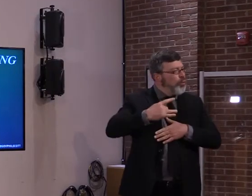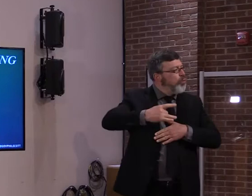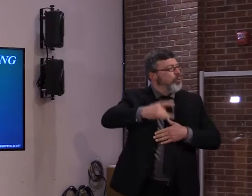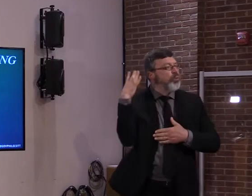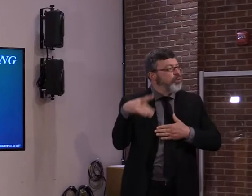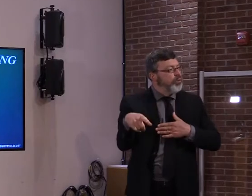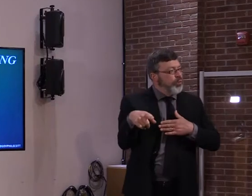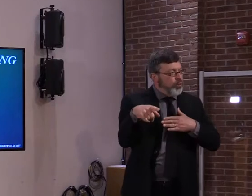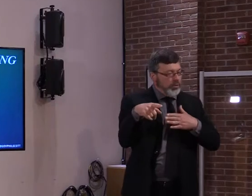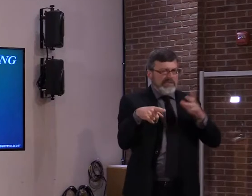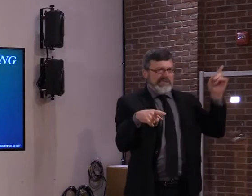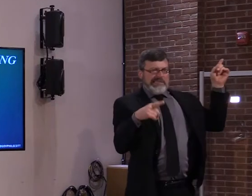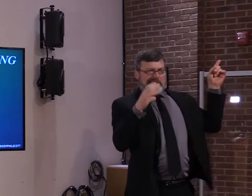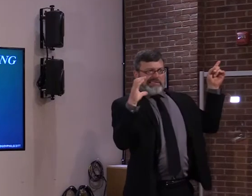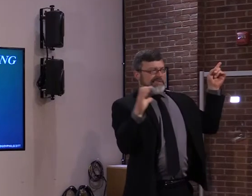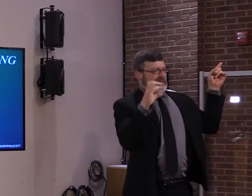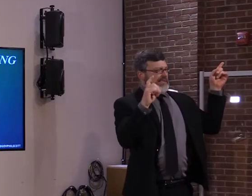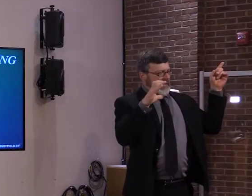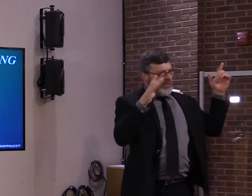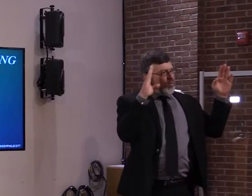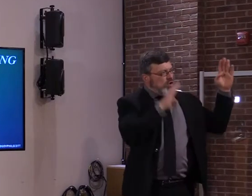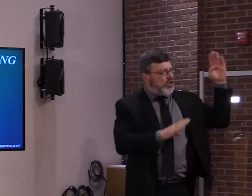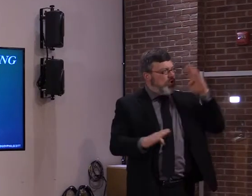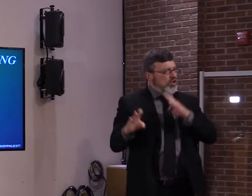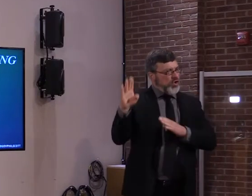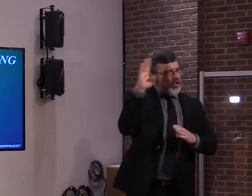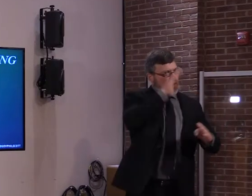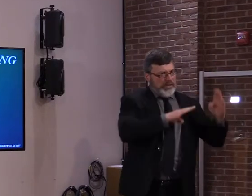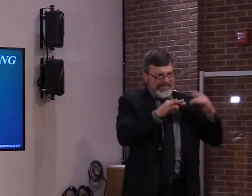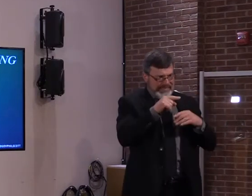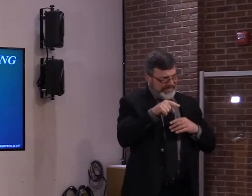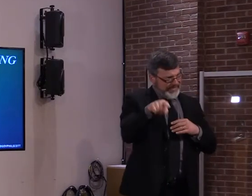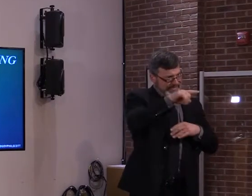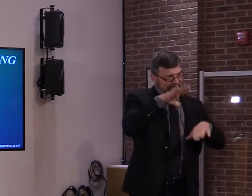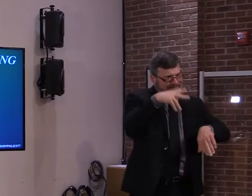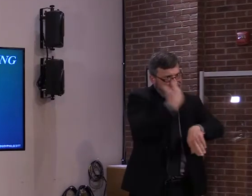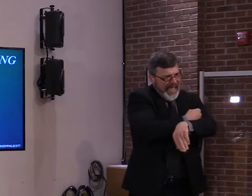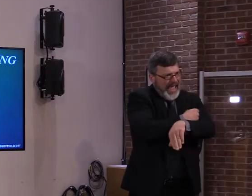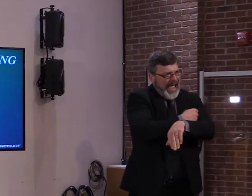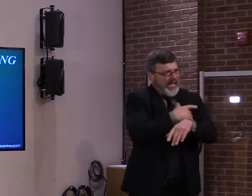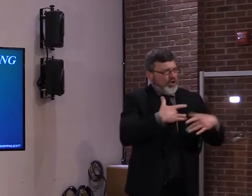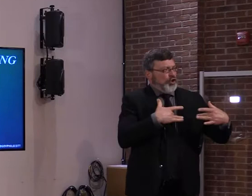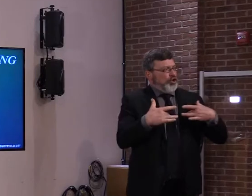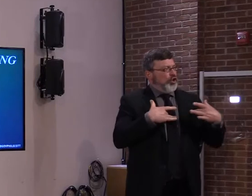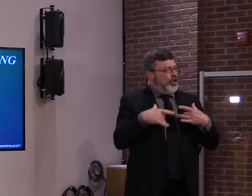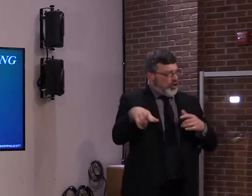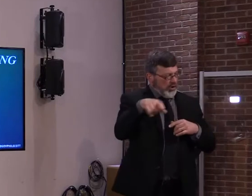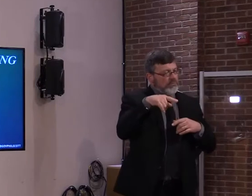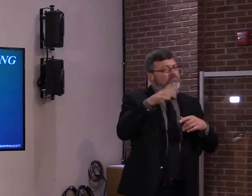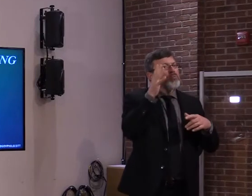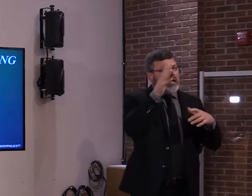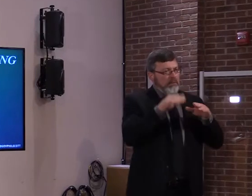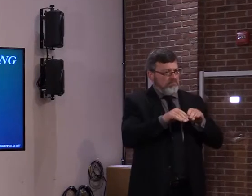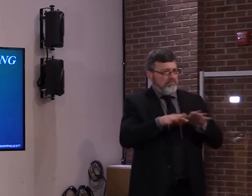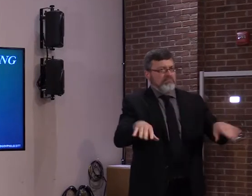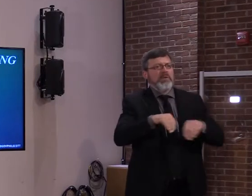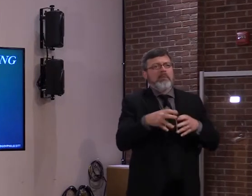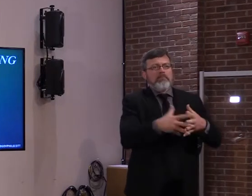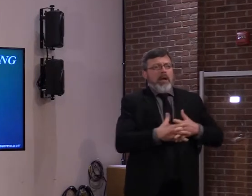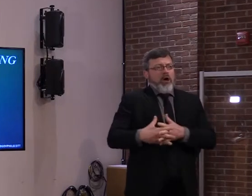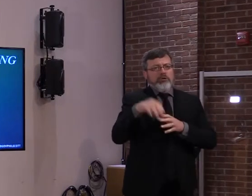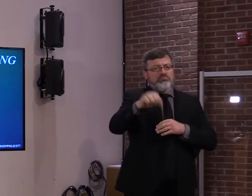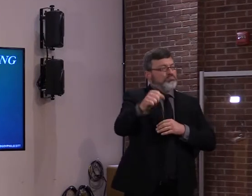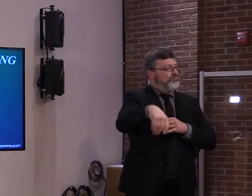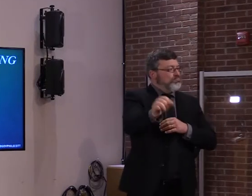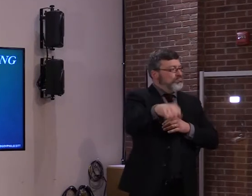of concern, which recognizes that the variant is spreading in the U.S. with the potential to become the predominant